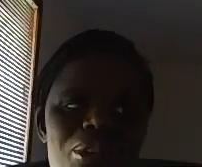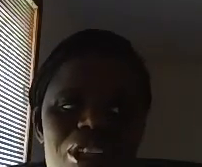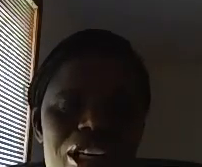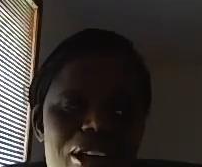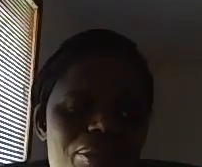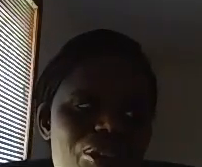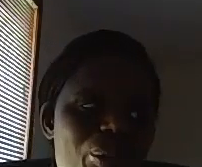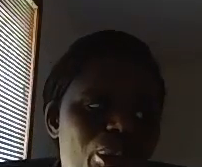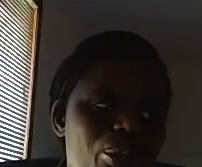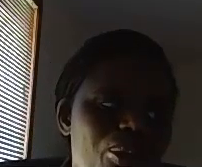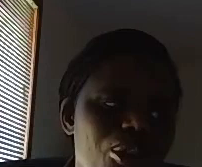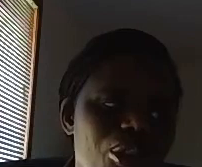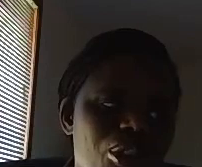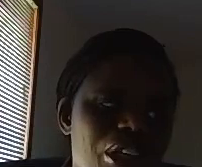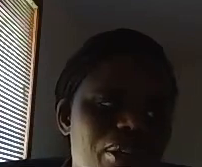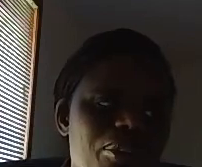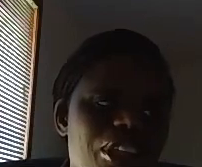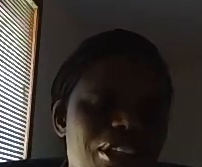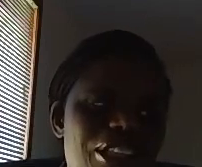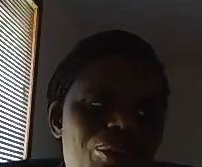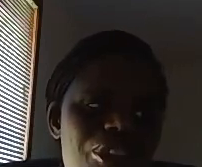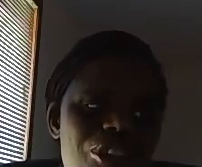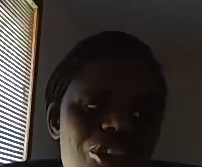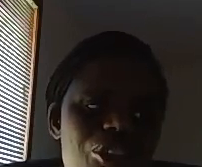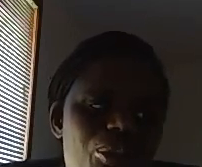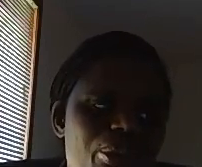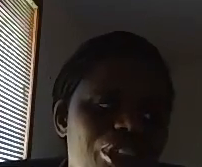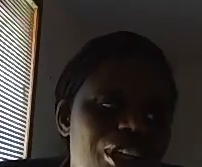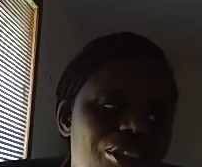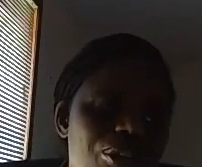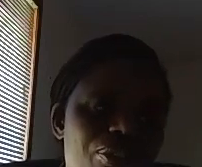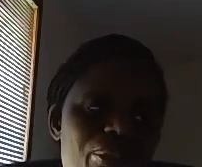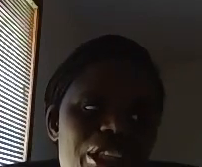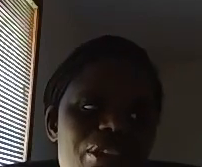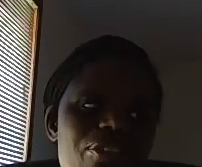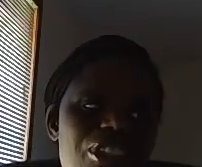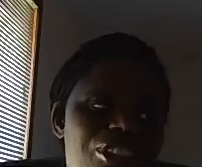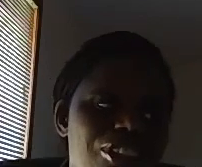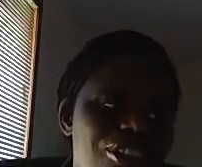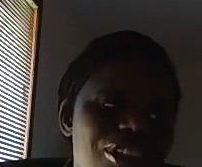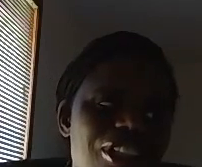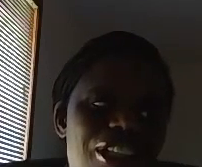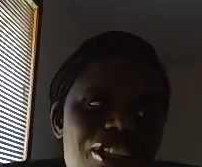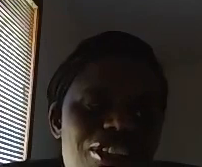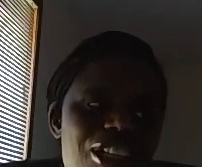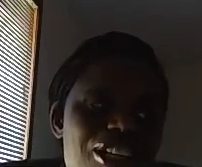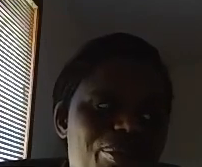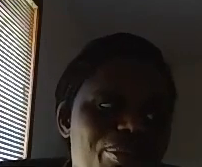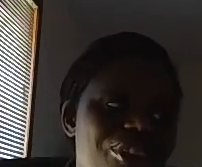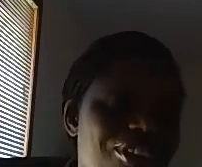some around people. Um, it was stressful because of my differences.